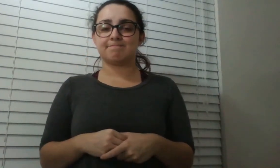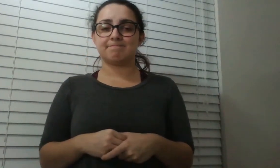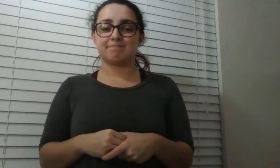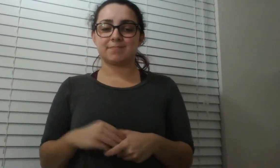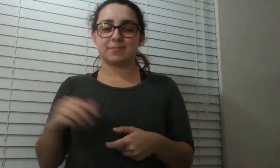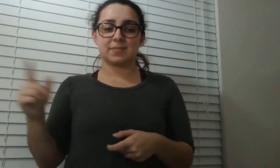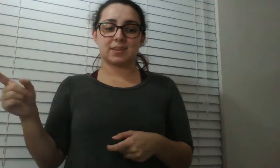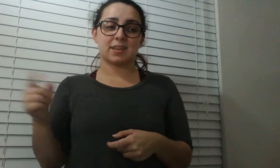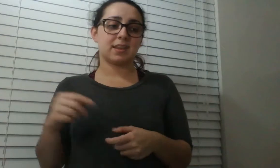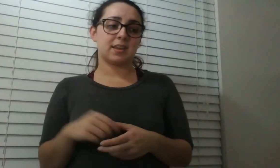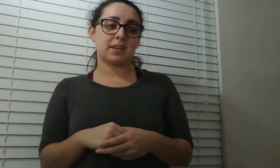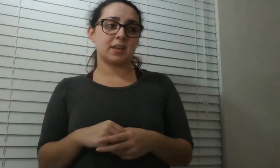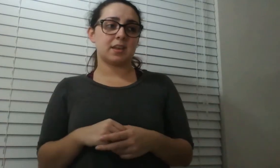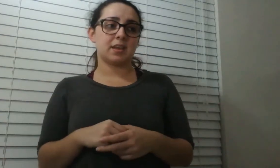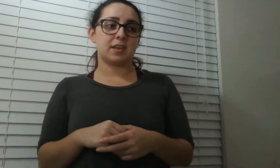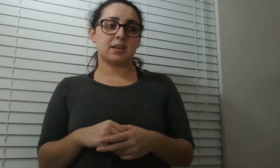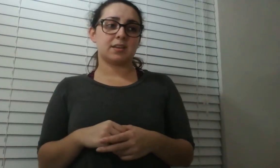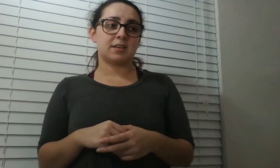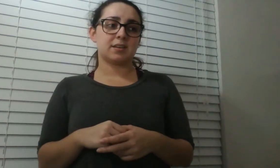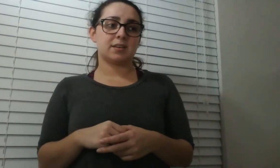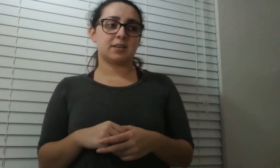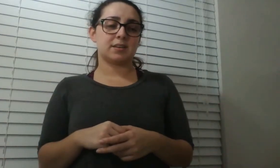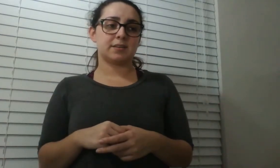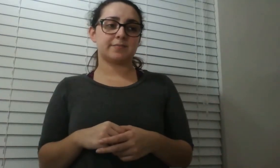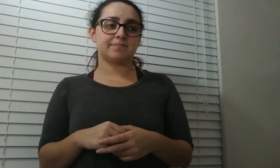even look too much.